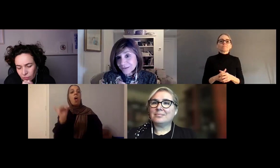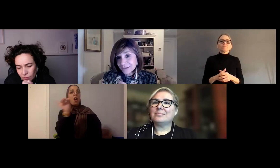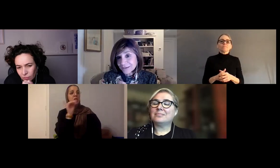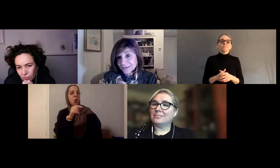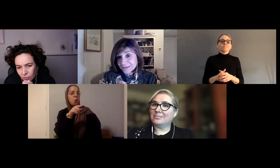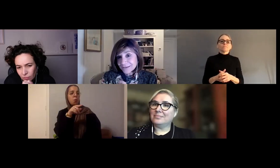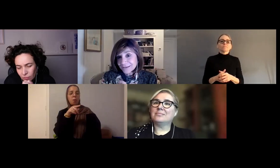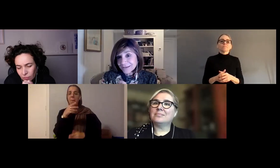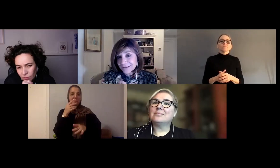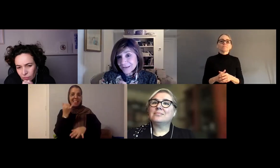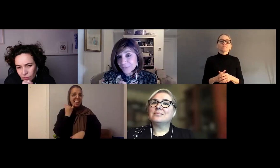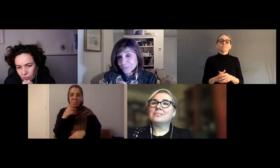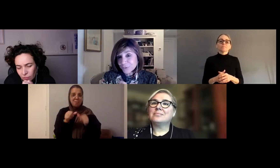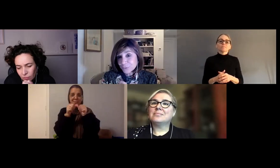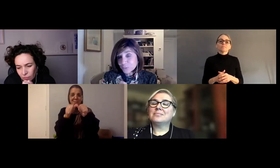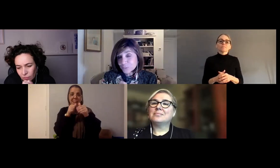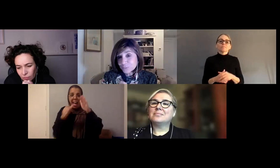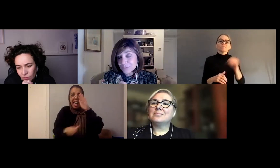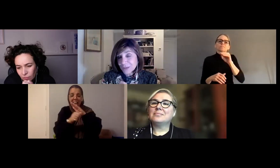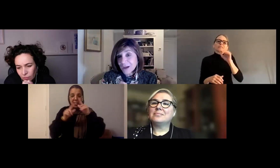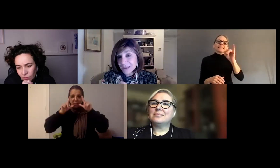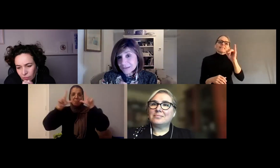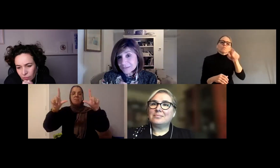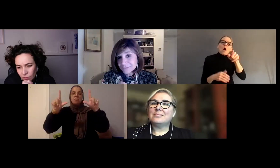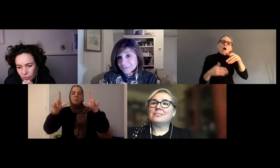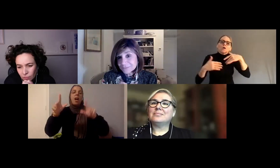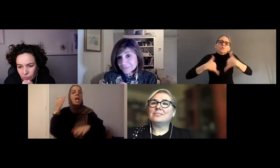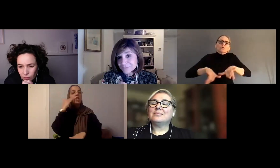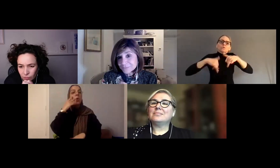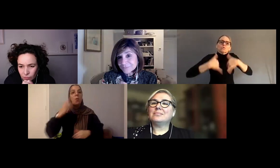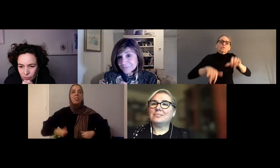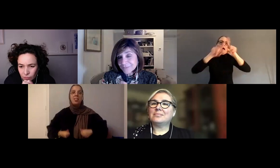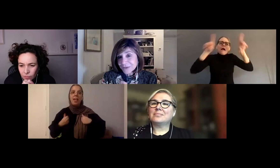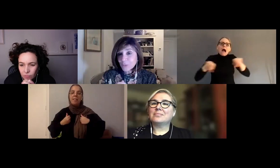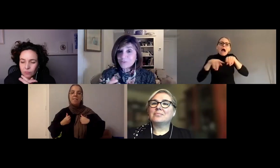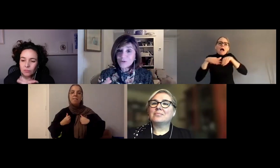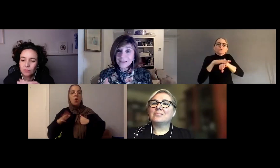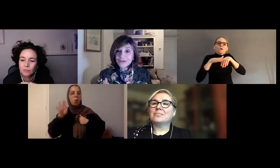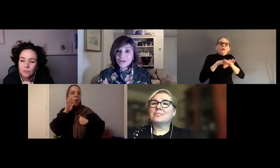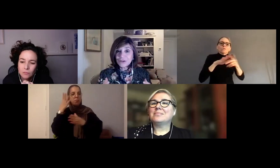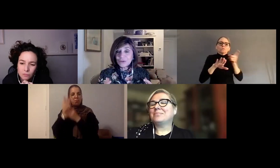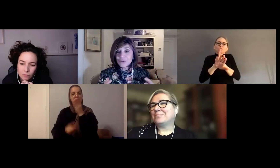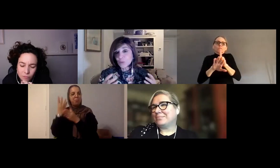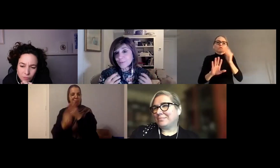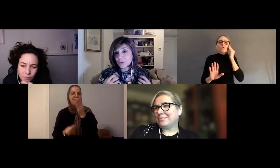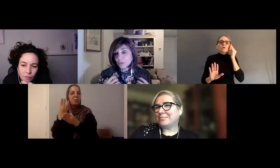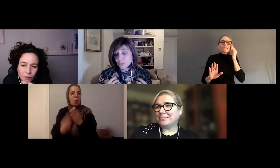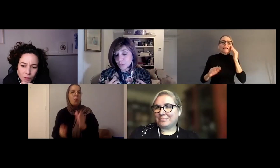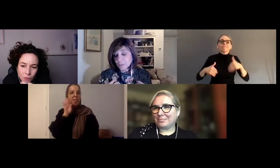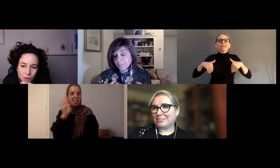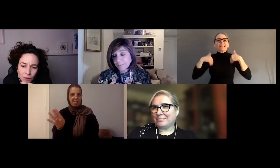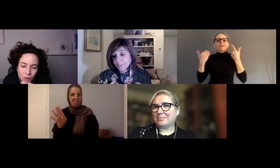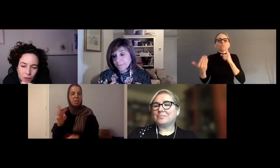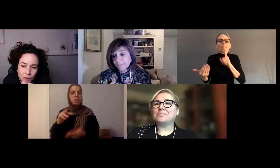life if you hide. So I'm trying to use a woman